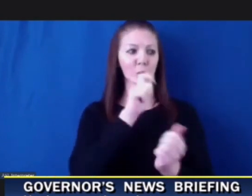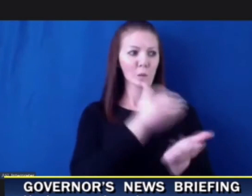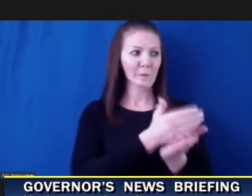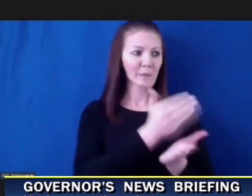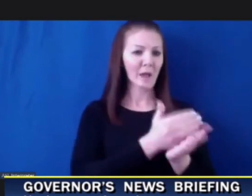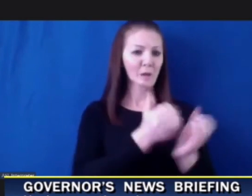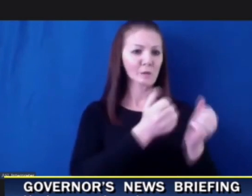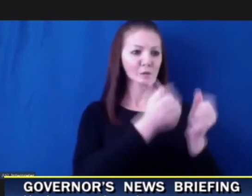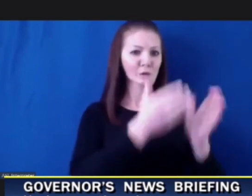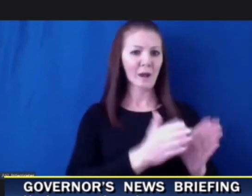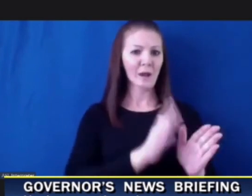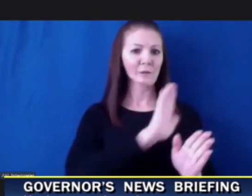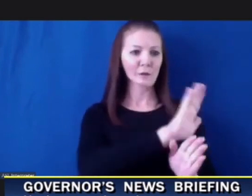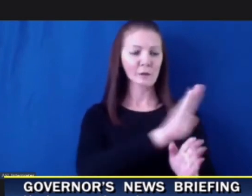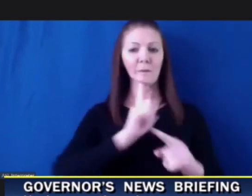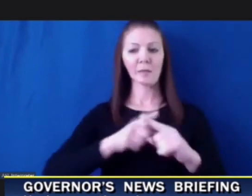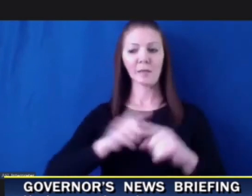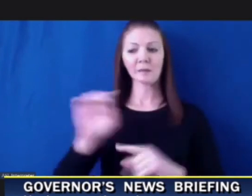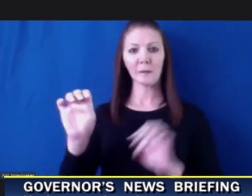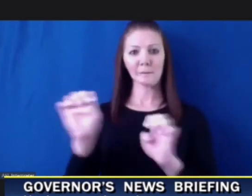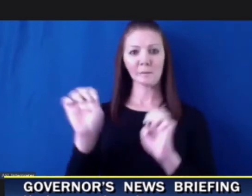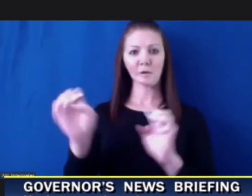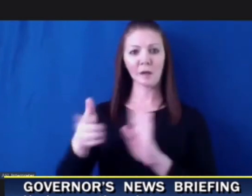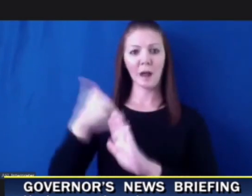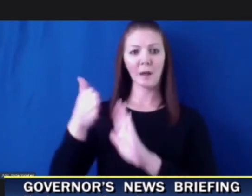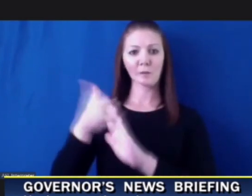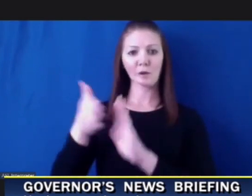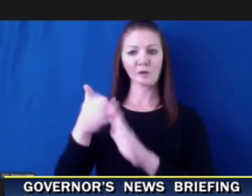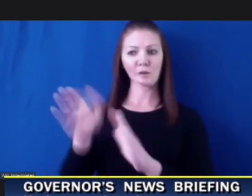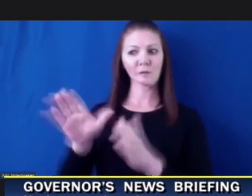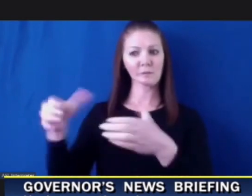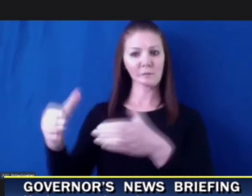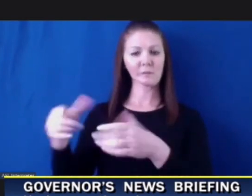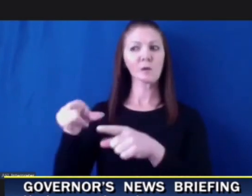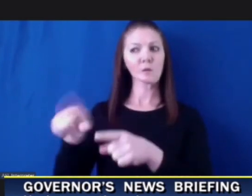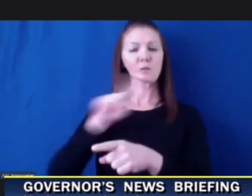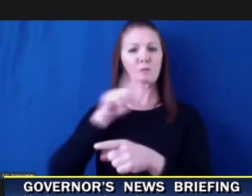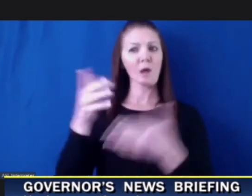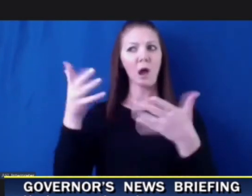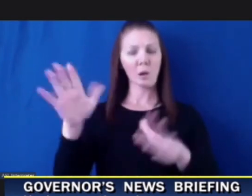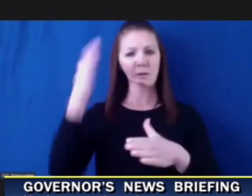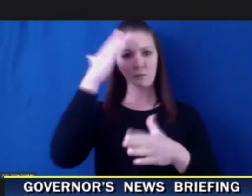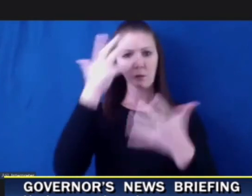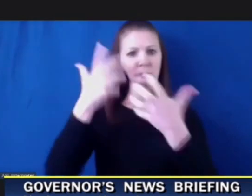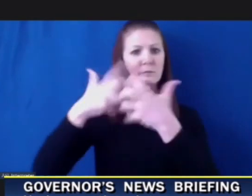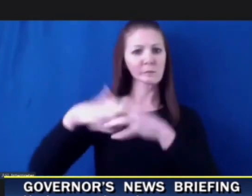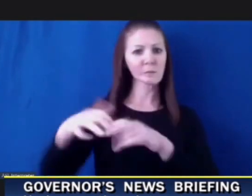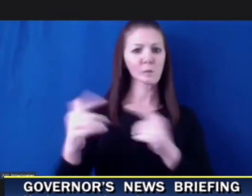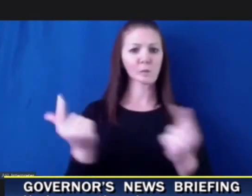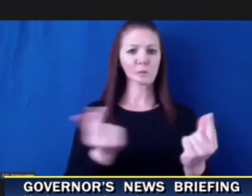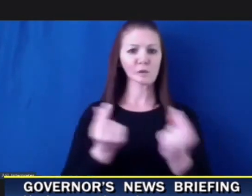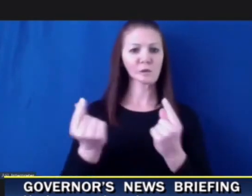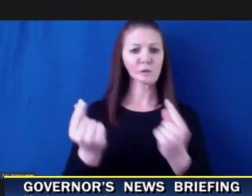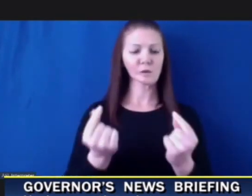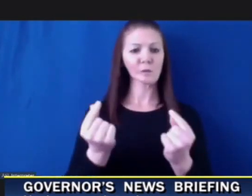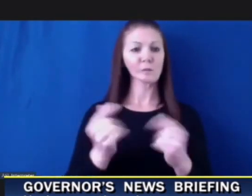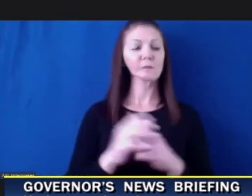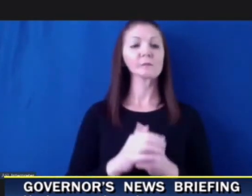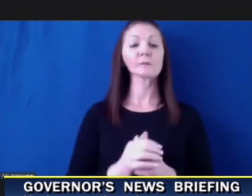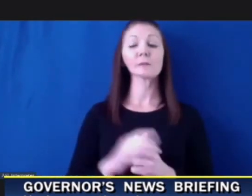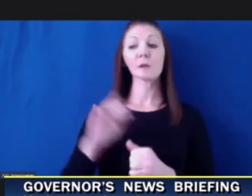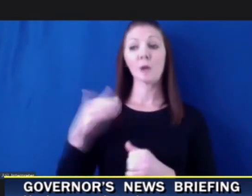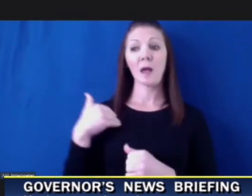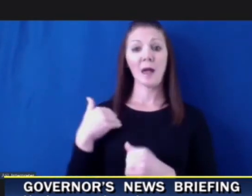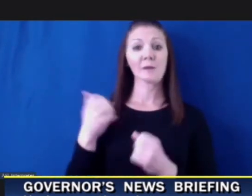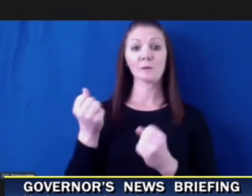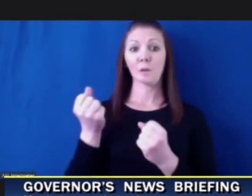they're doing. Joe Giletti's got 600 plus plows out there, a little short of people, but we got enough people. And then he's got a